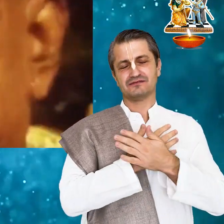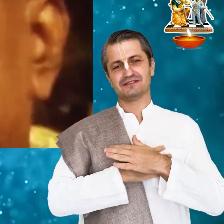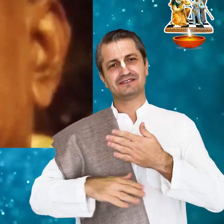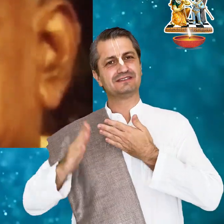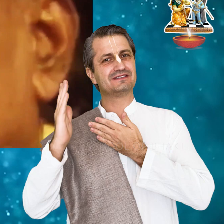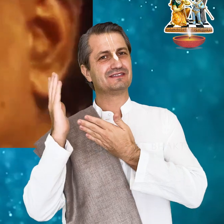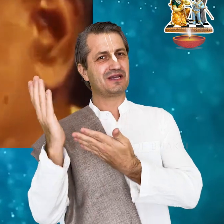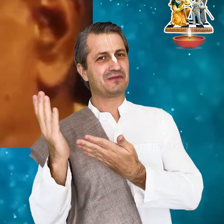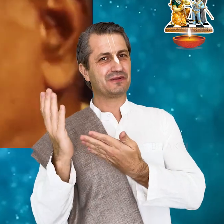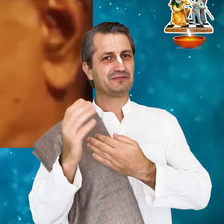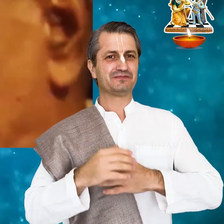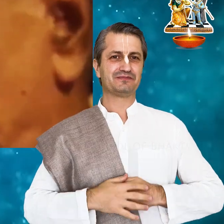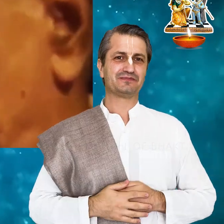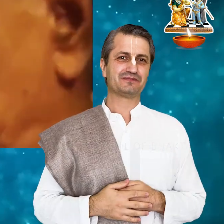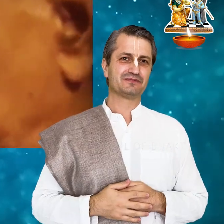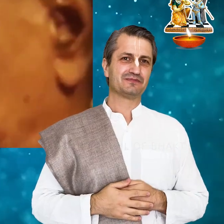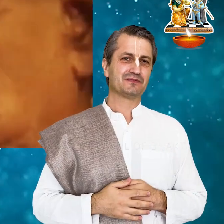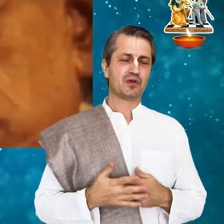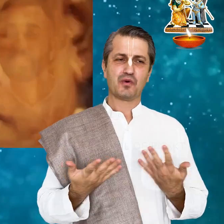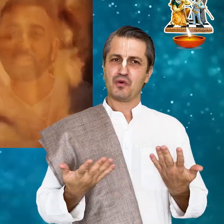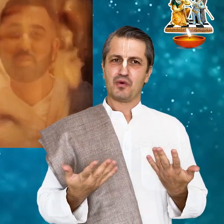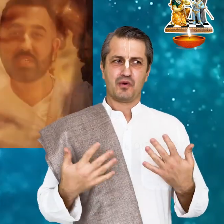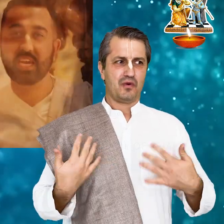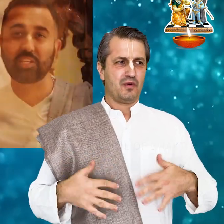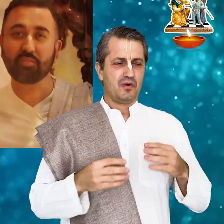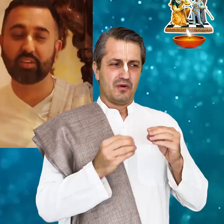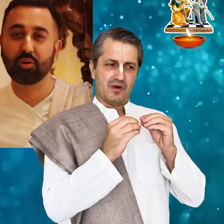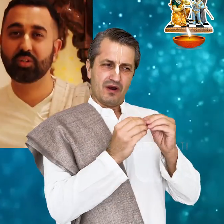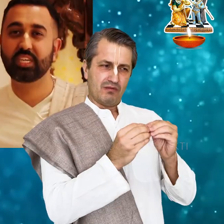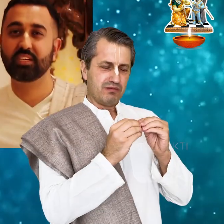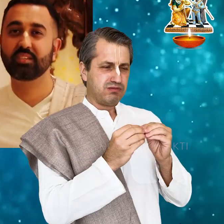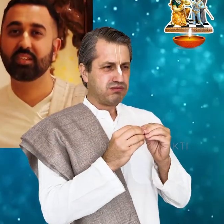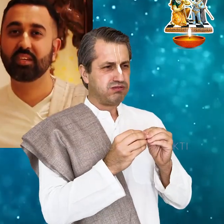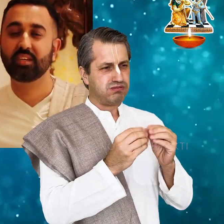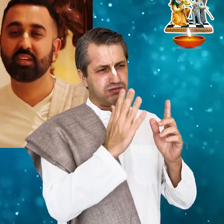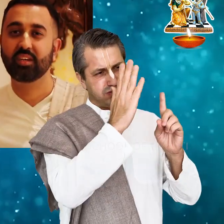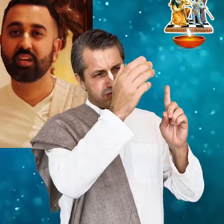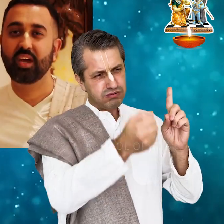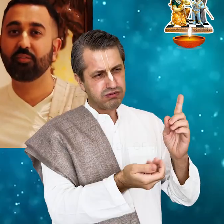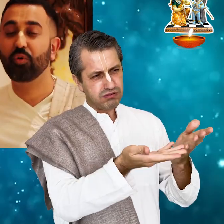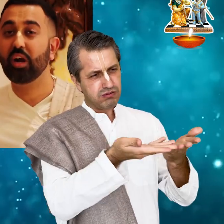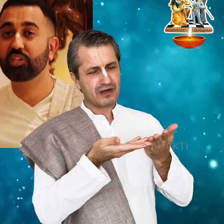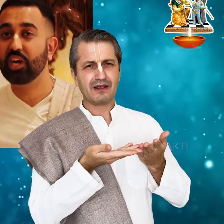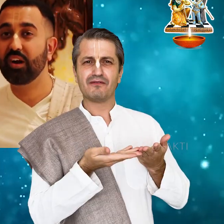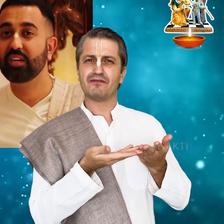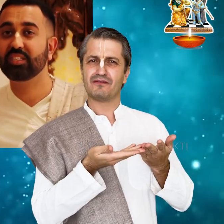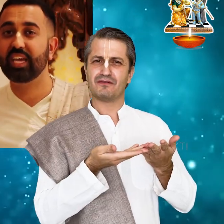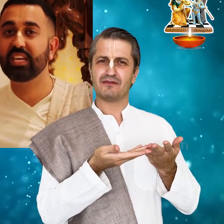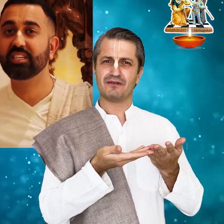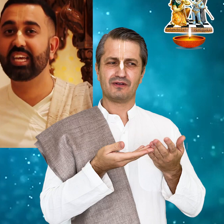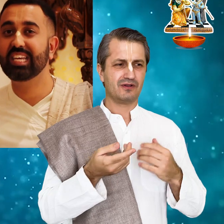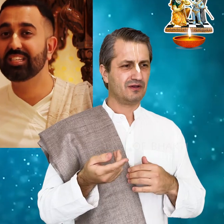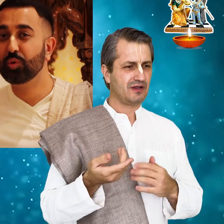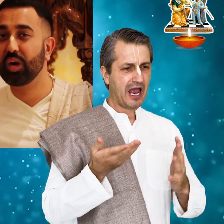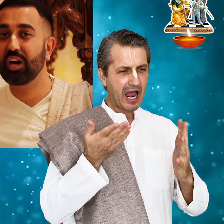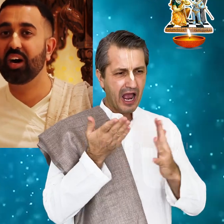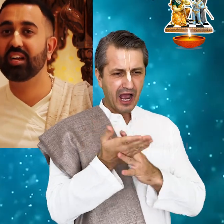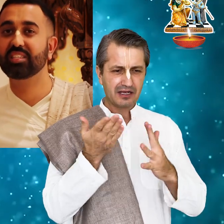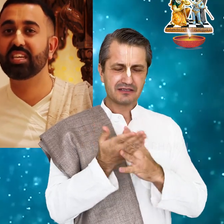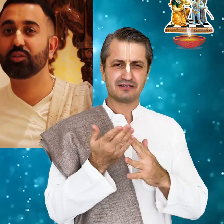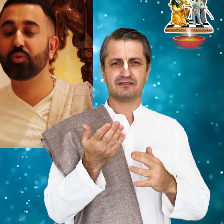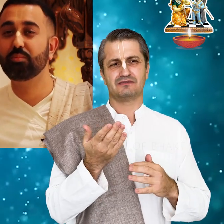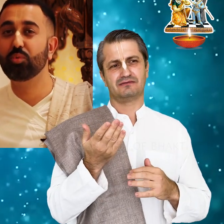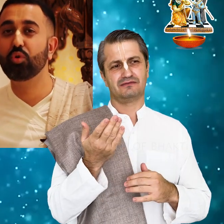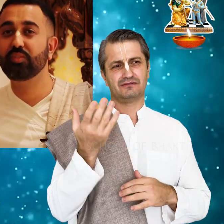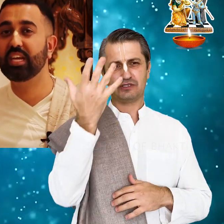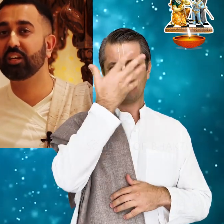of God, for giving us the association of devotees, and for our acharyas to enter into our